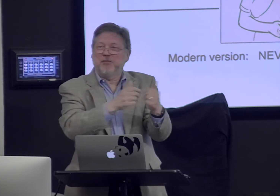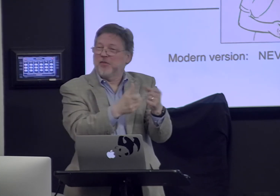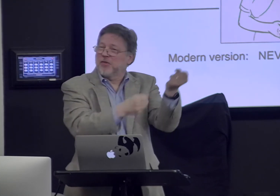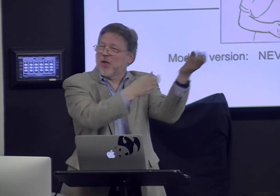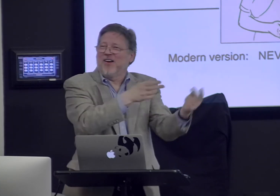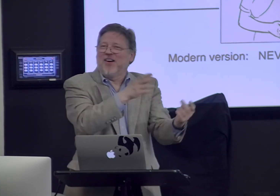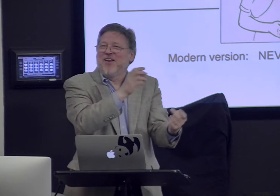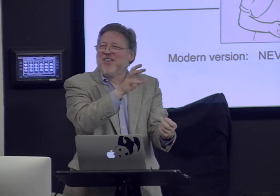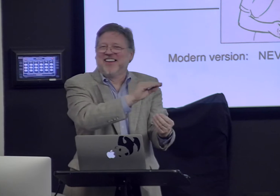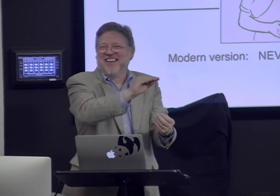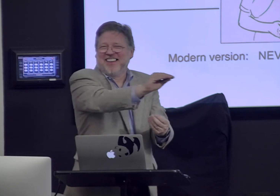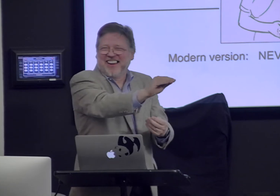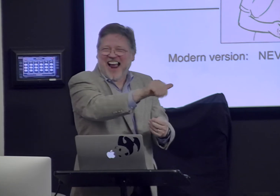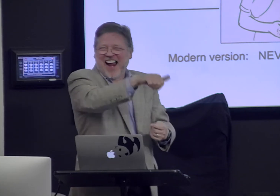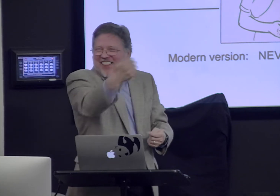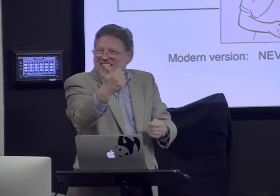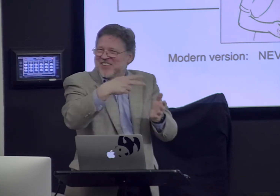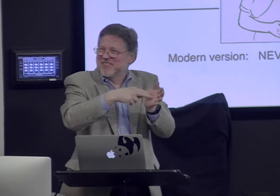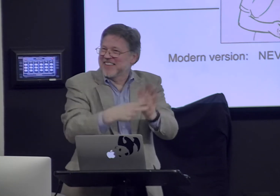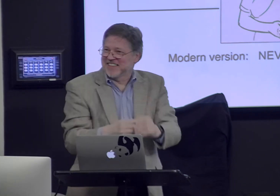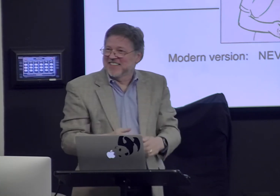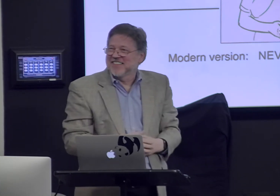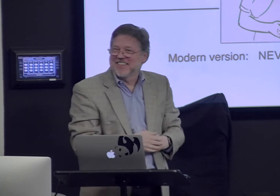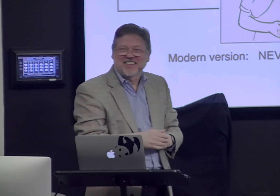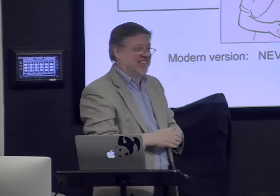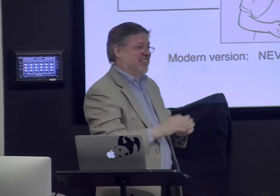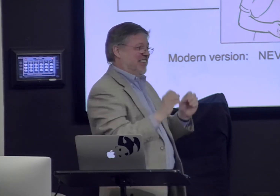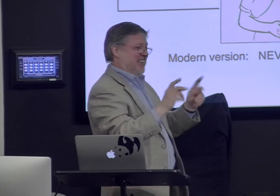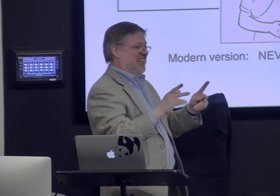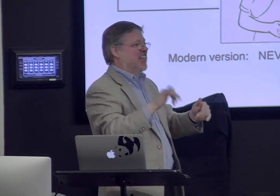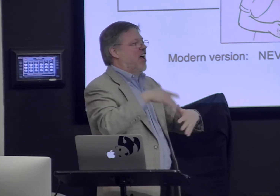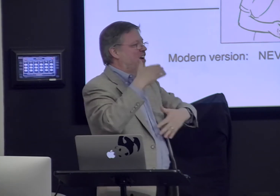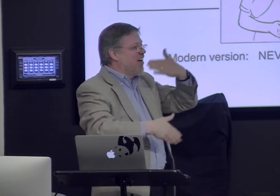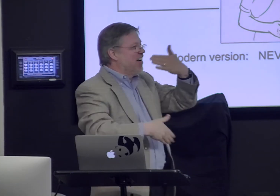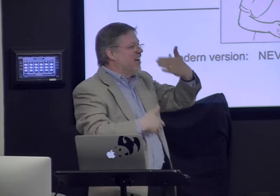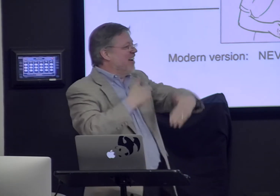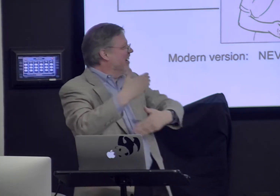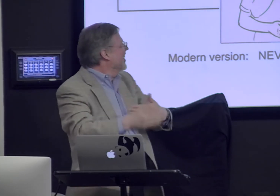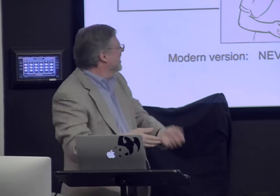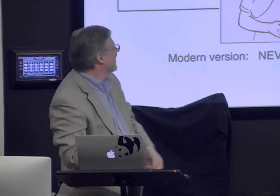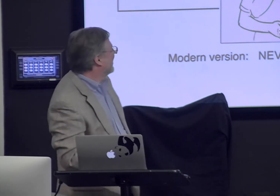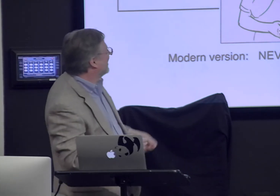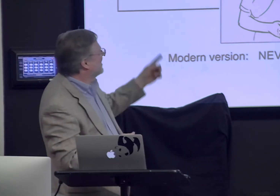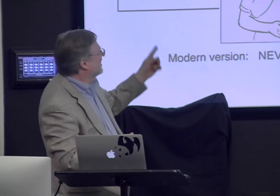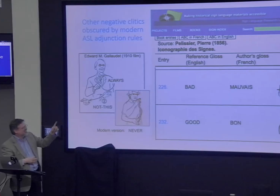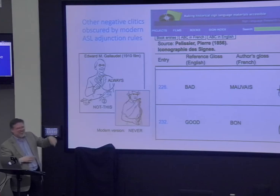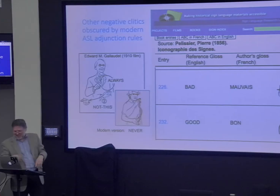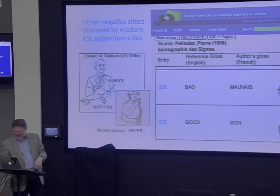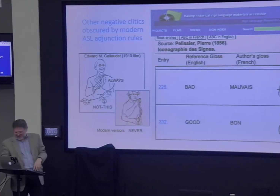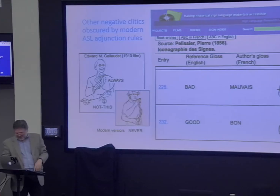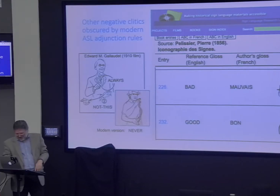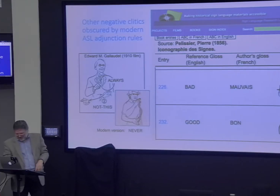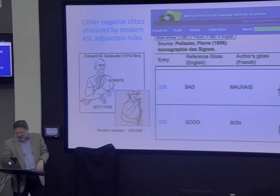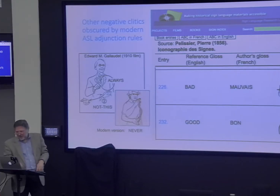20th century, but because we also had the option to negate a form by having the